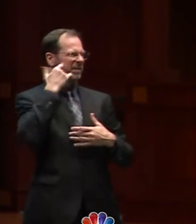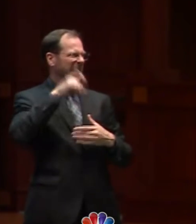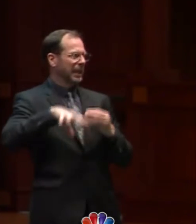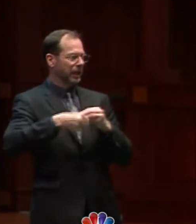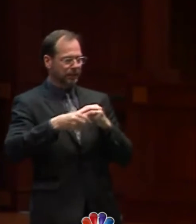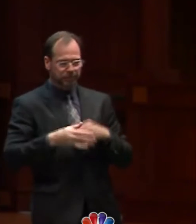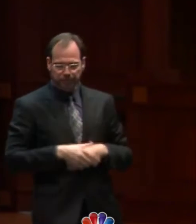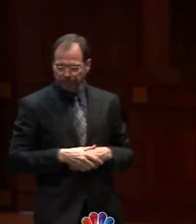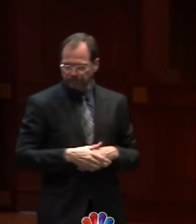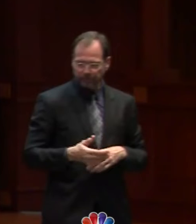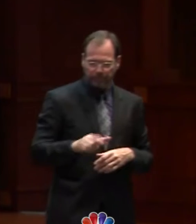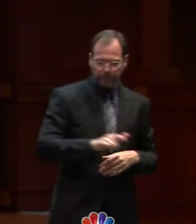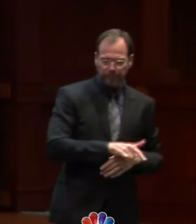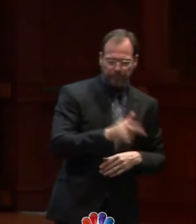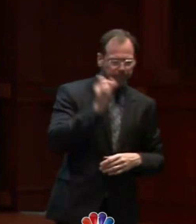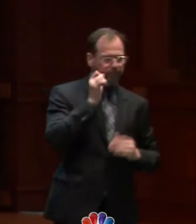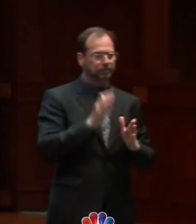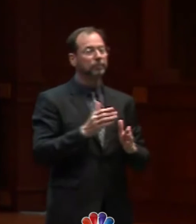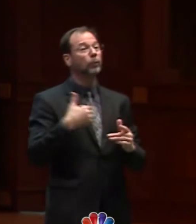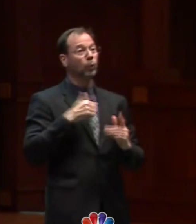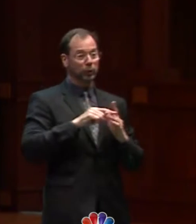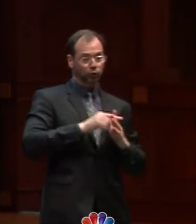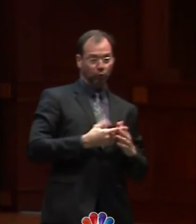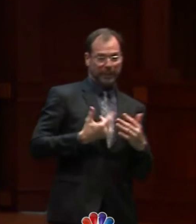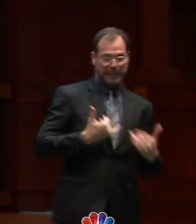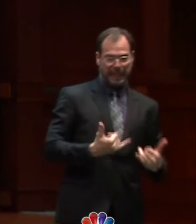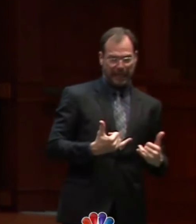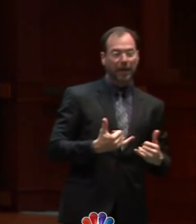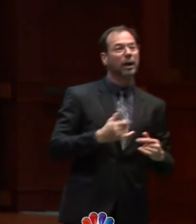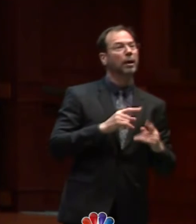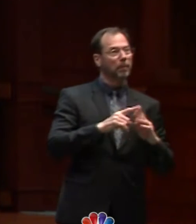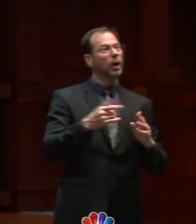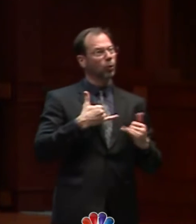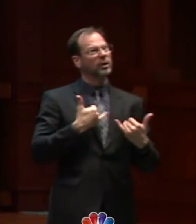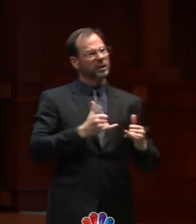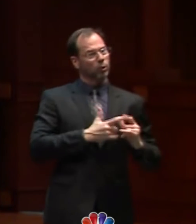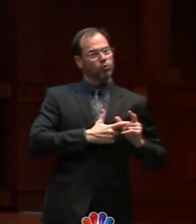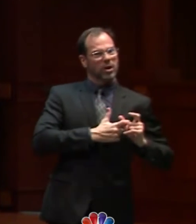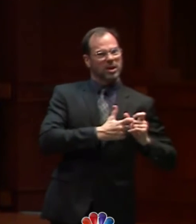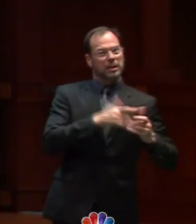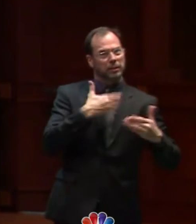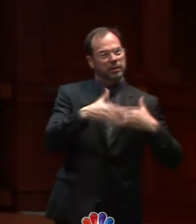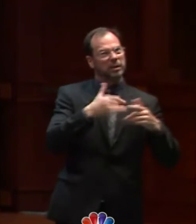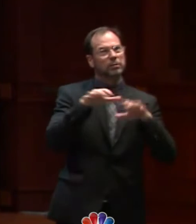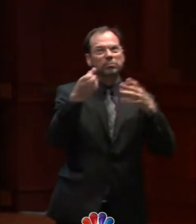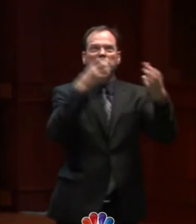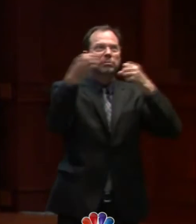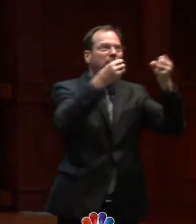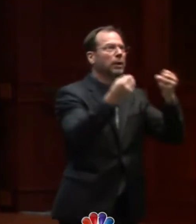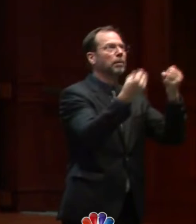So in summation, we start ahead of the curve, but we are sprinting to stay ahead of the curve.